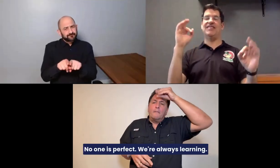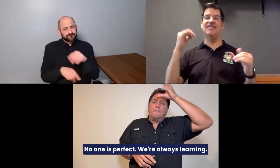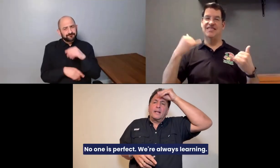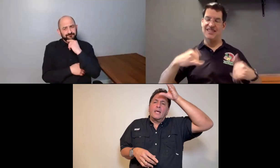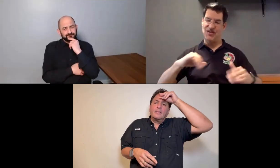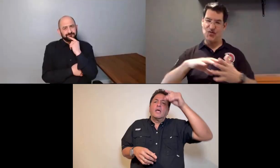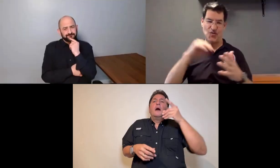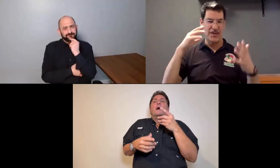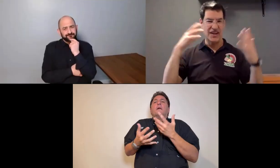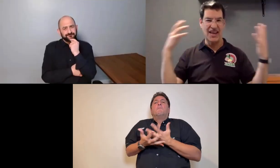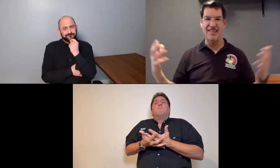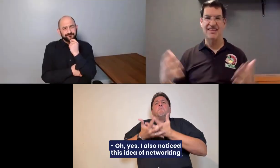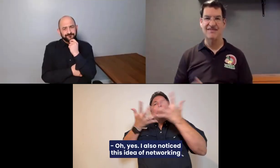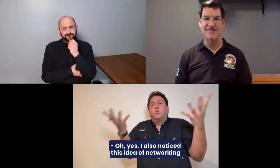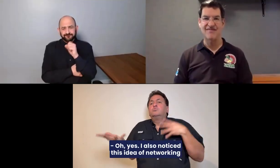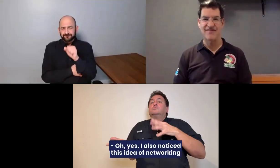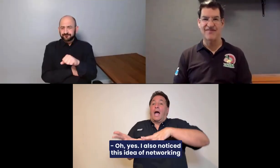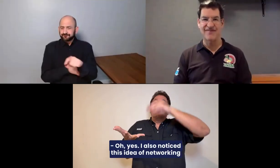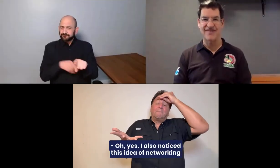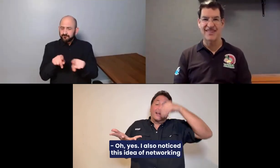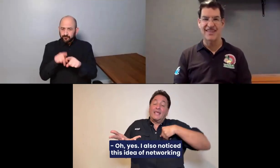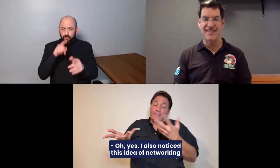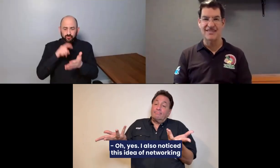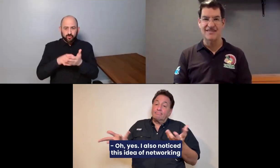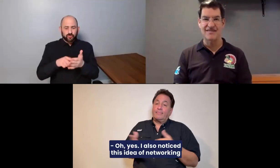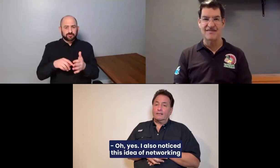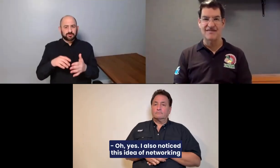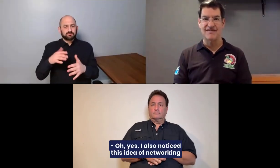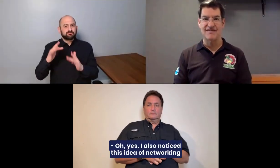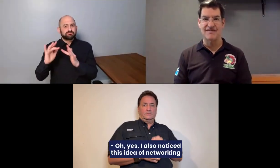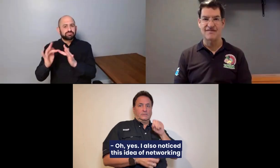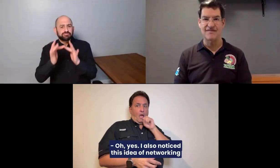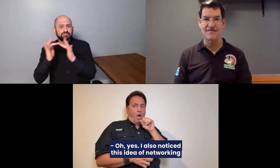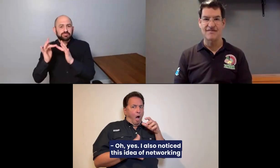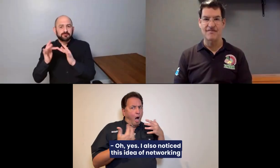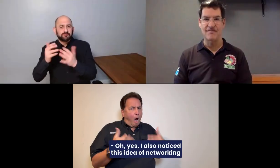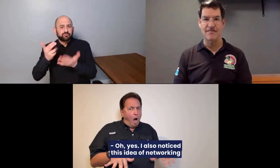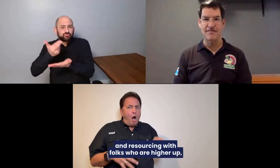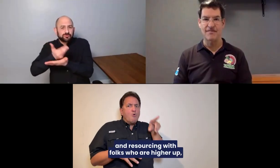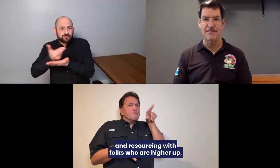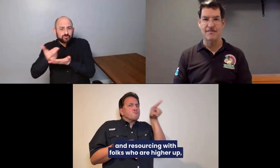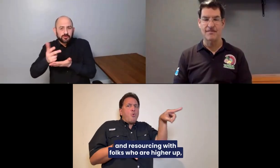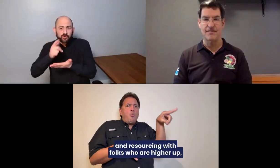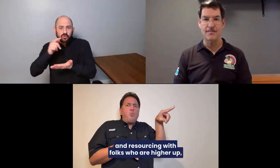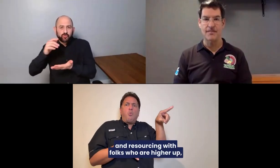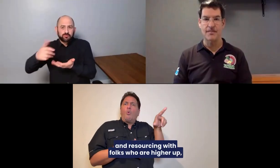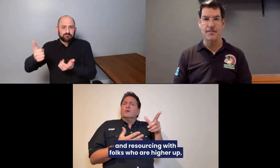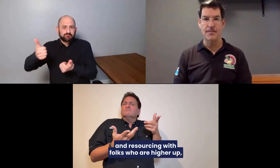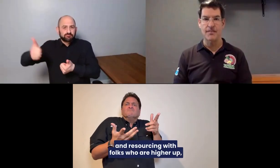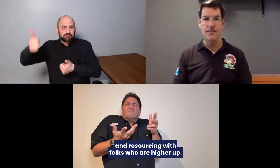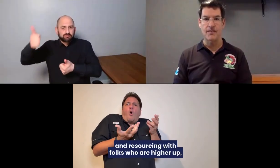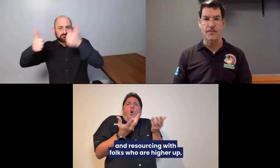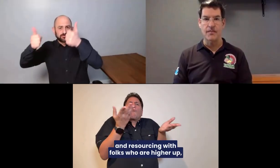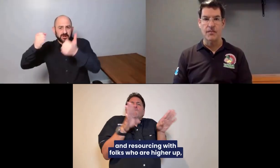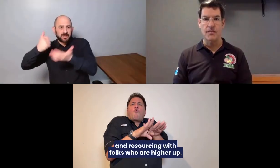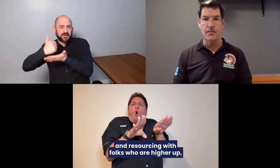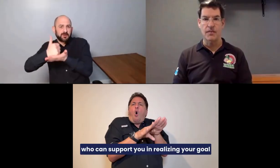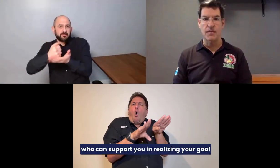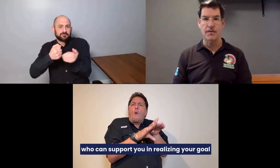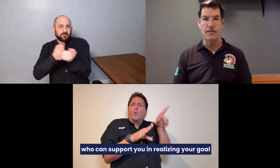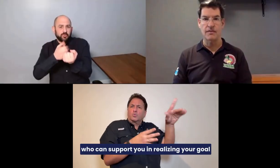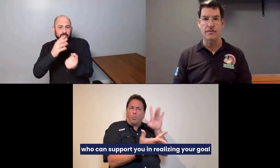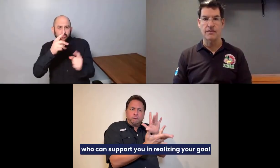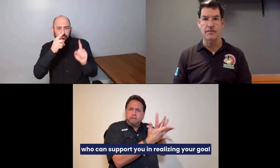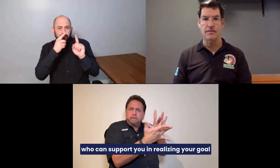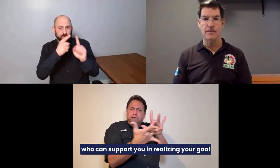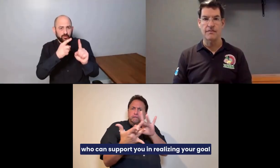always learning. Oh, yes. I also noticed this idea of networking and resourcing with folks who are higher up who